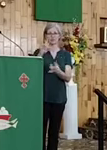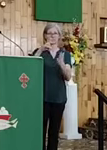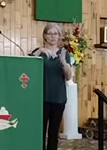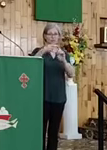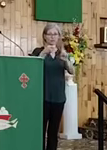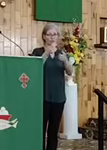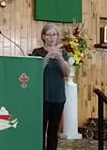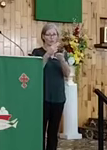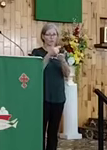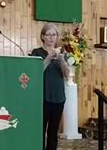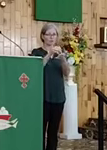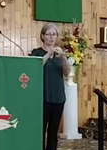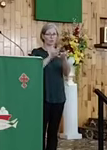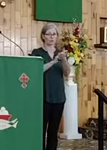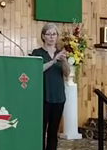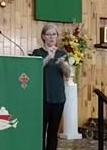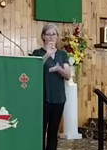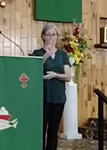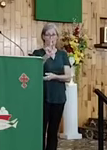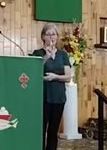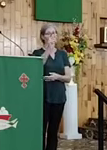From the Holy Gospel according to Mark.